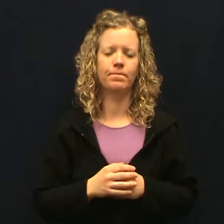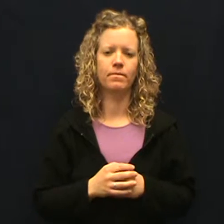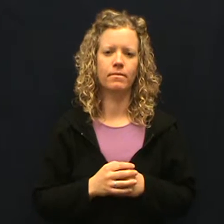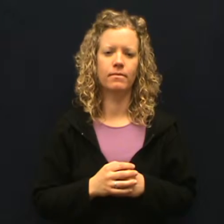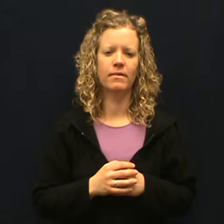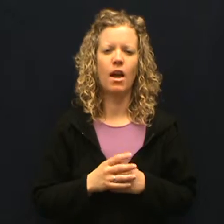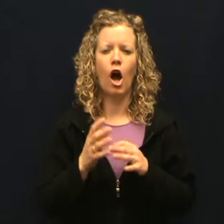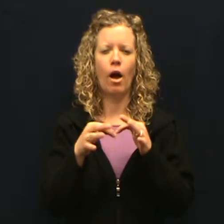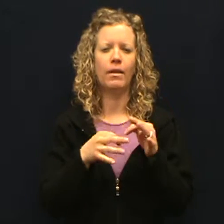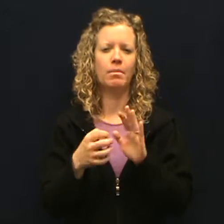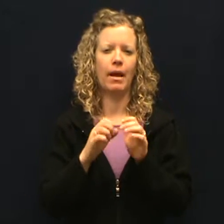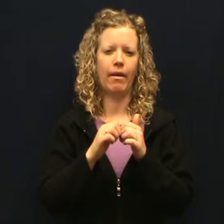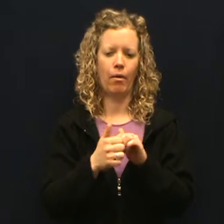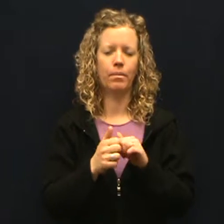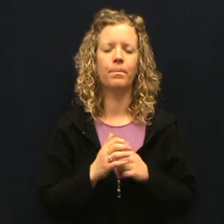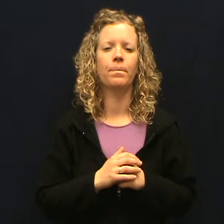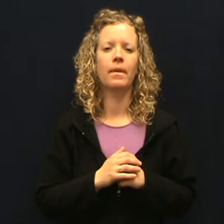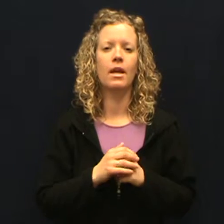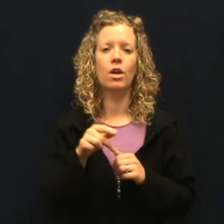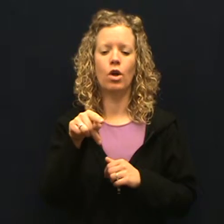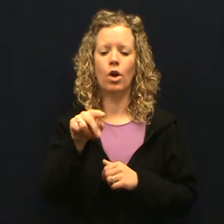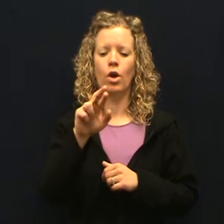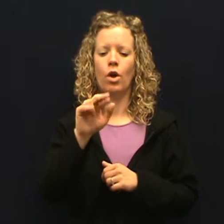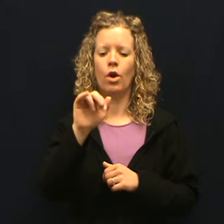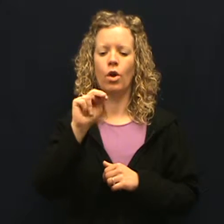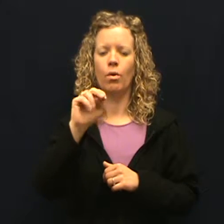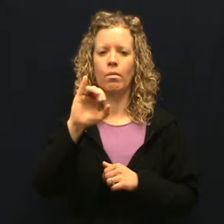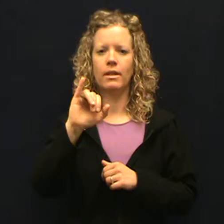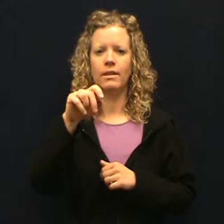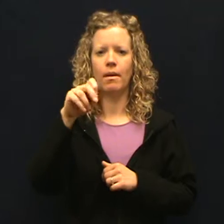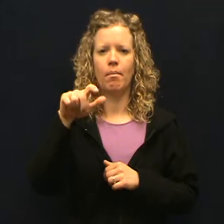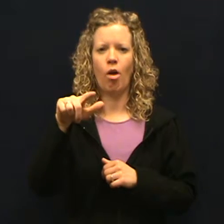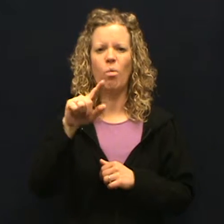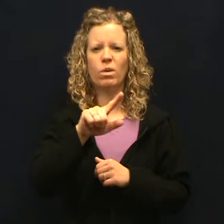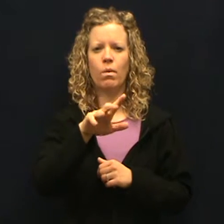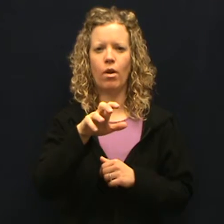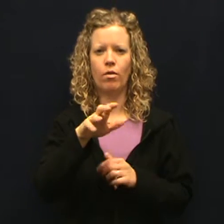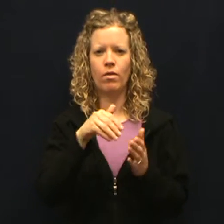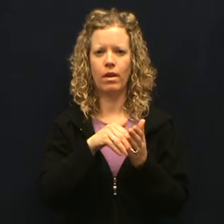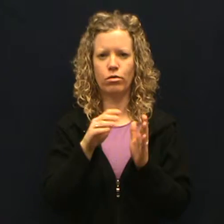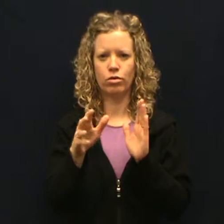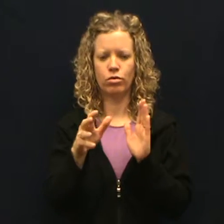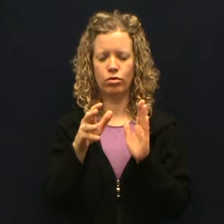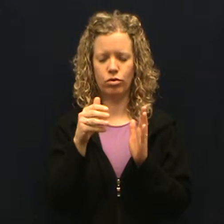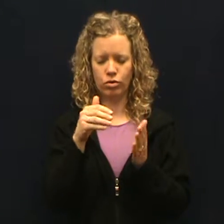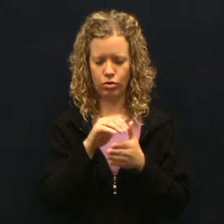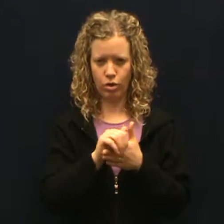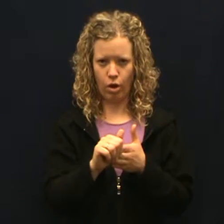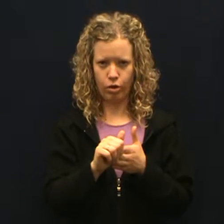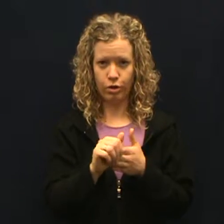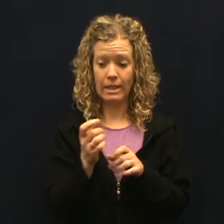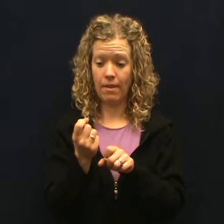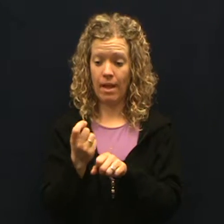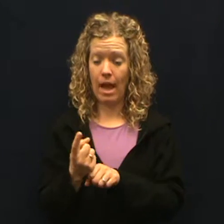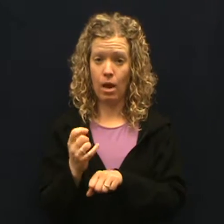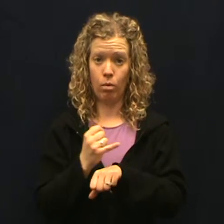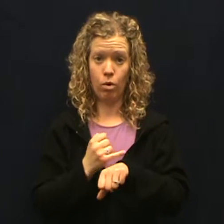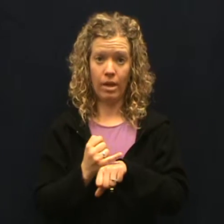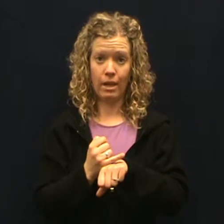The principal amount of the note was $100,000. The annual interest rate was 6%. So